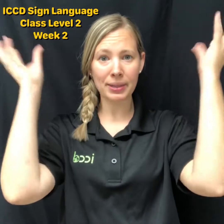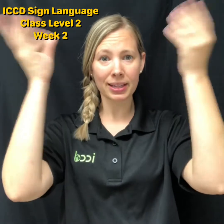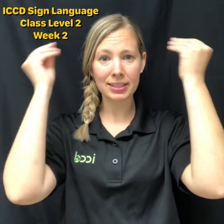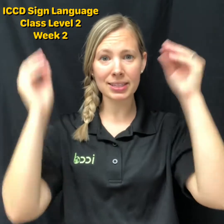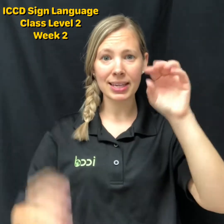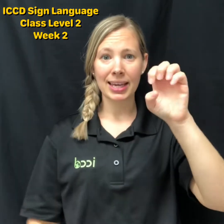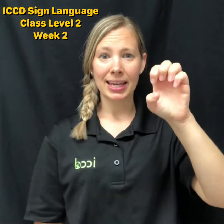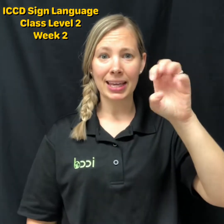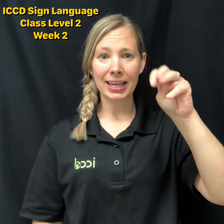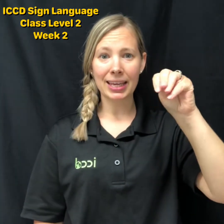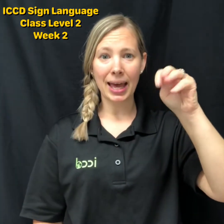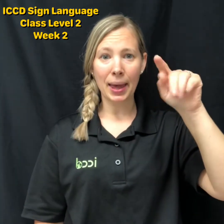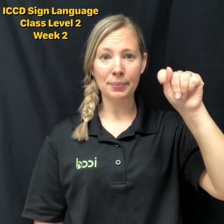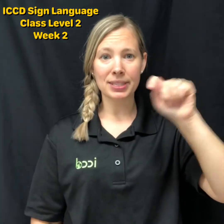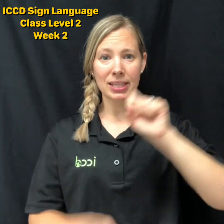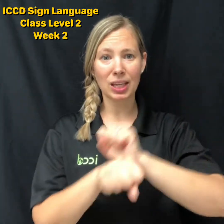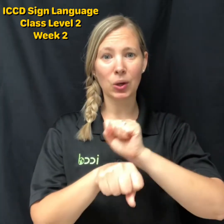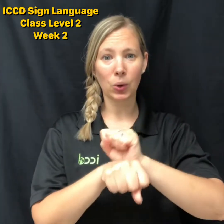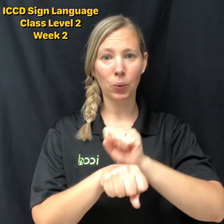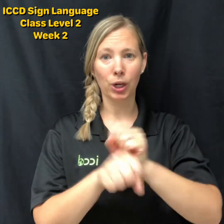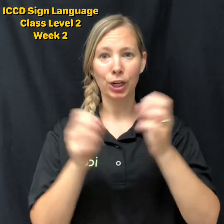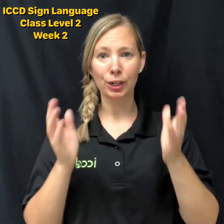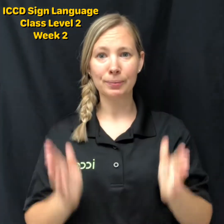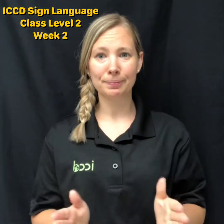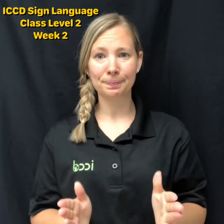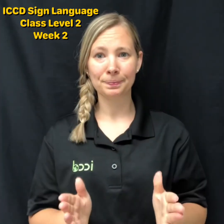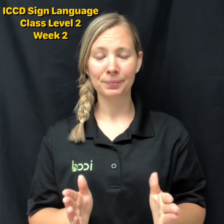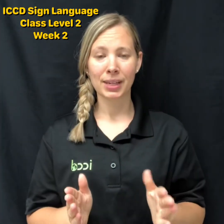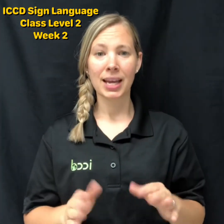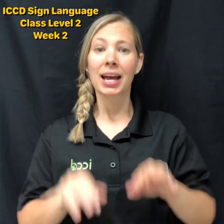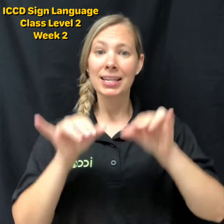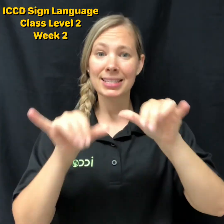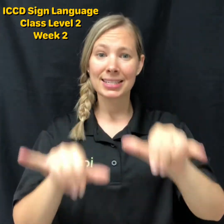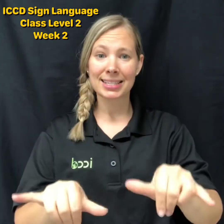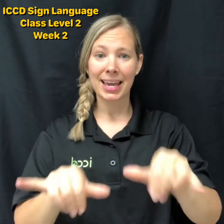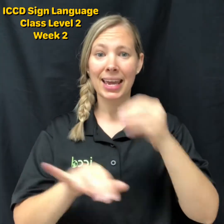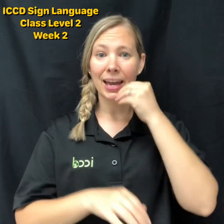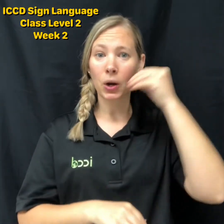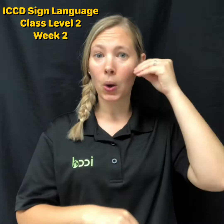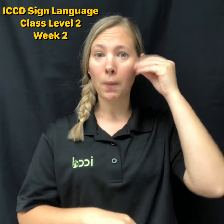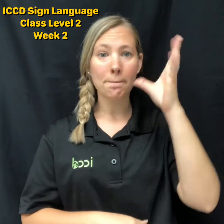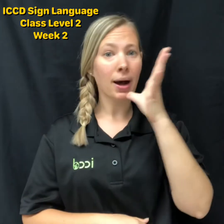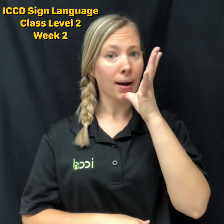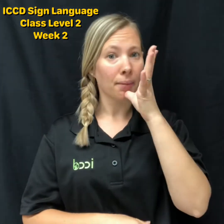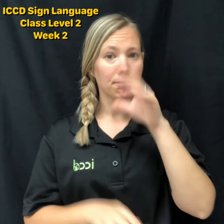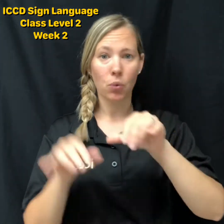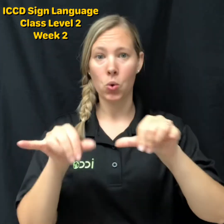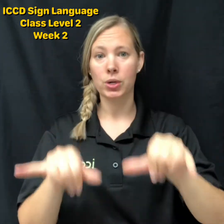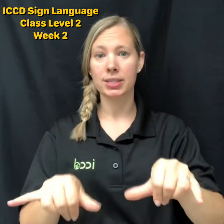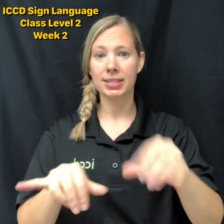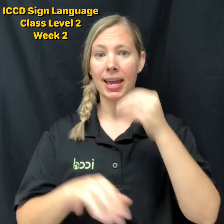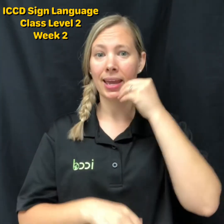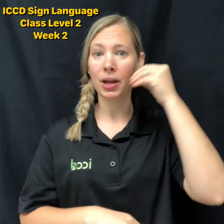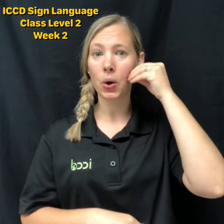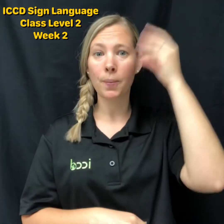ambulance, EMT worker. Stay at home mom or stay at home